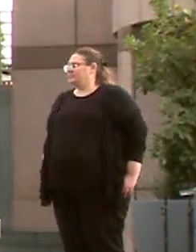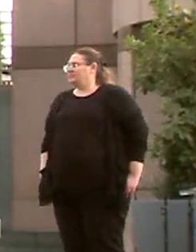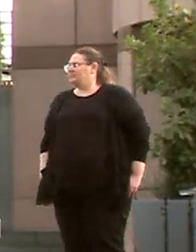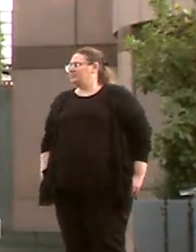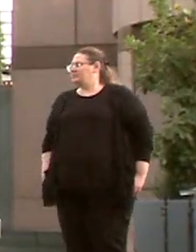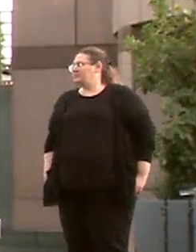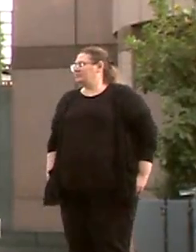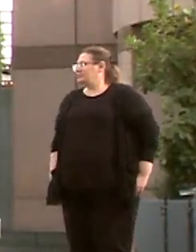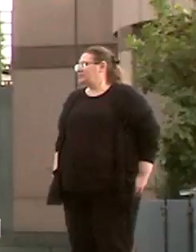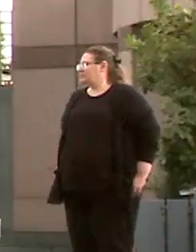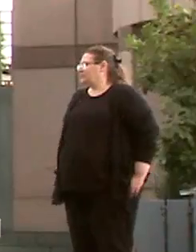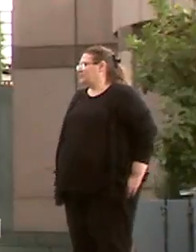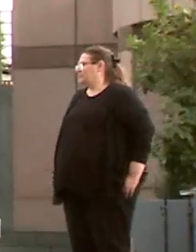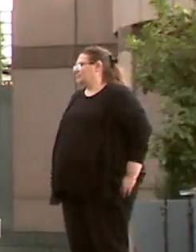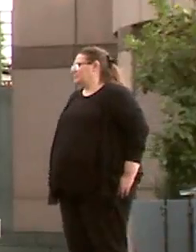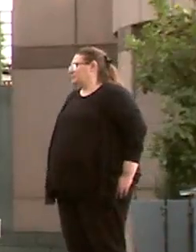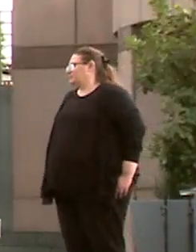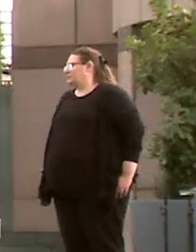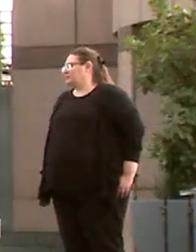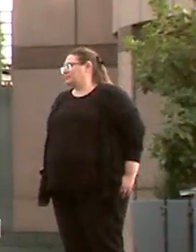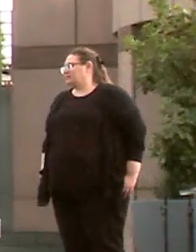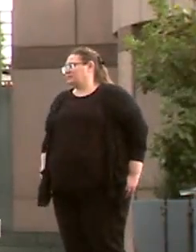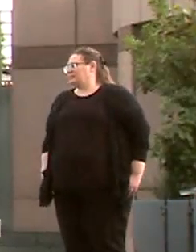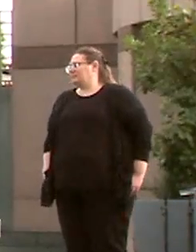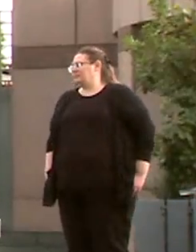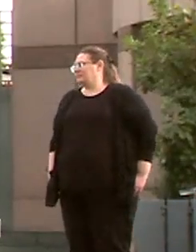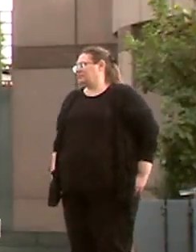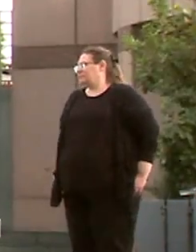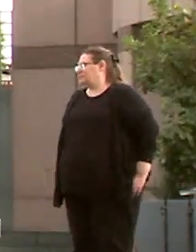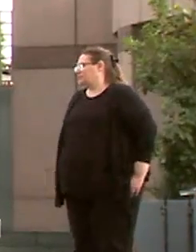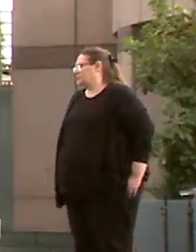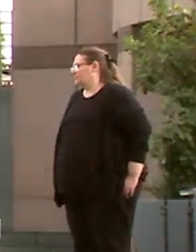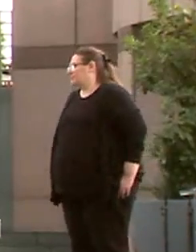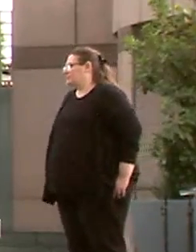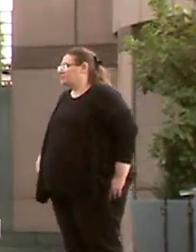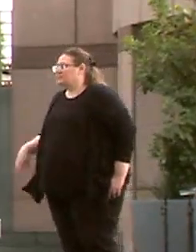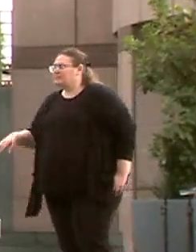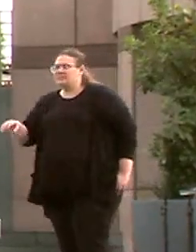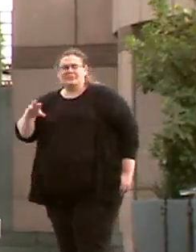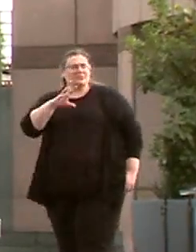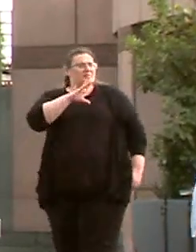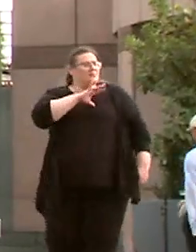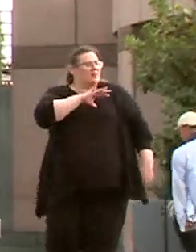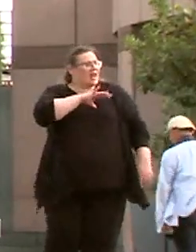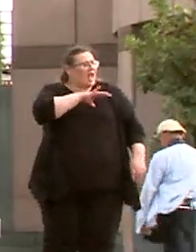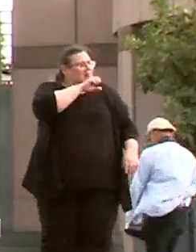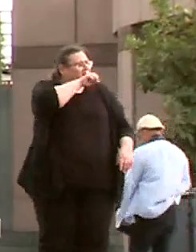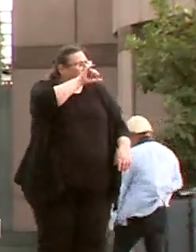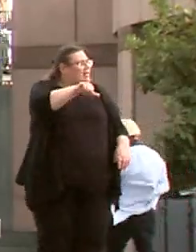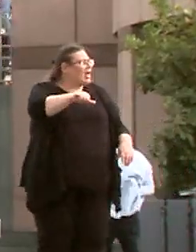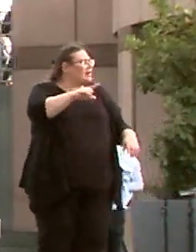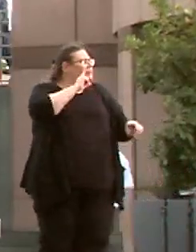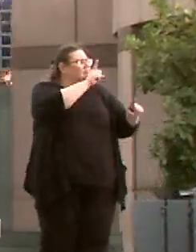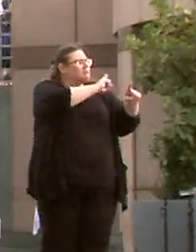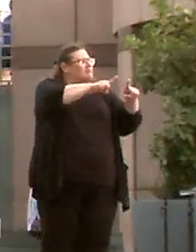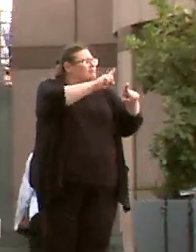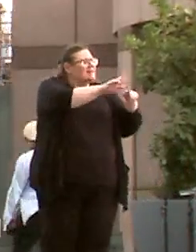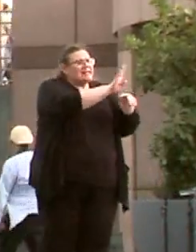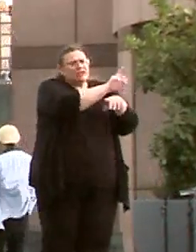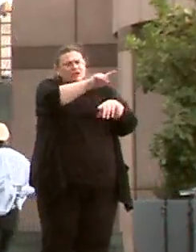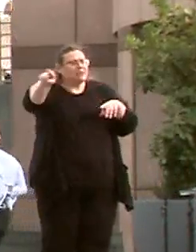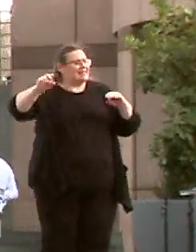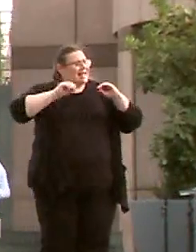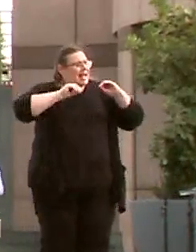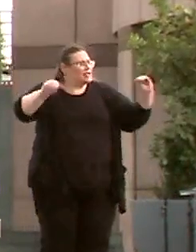the camera, while we're still trying to make that progress behind the camera. I love that. And that's even across industries. I mean, educate